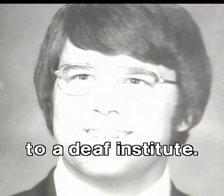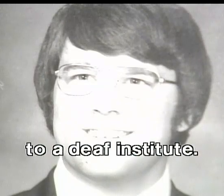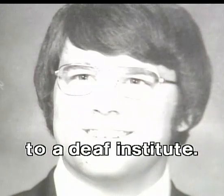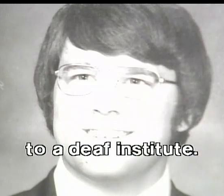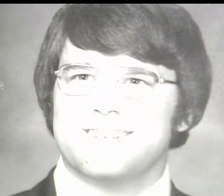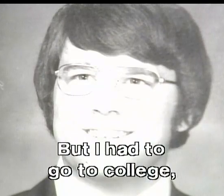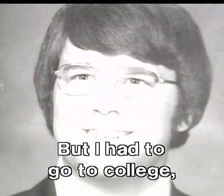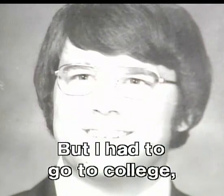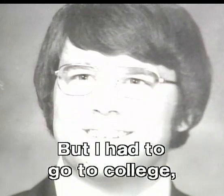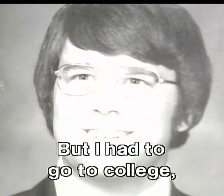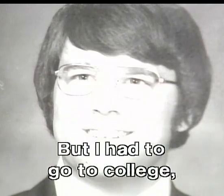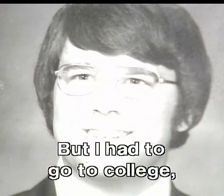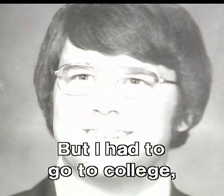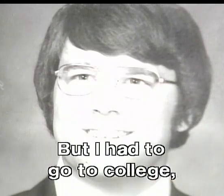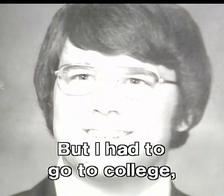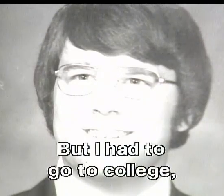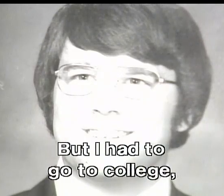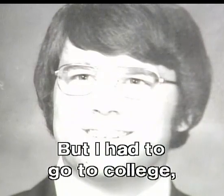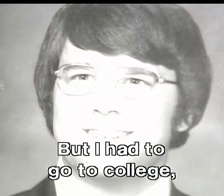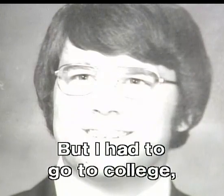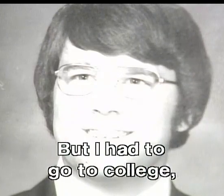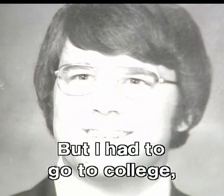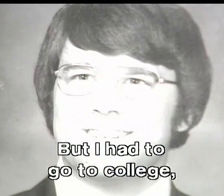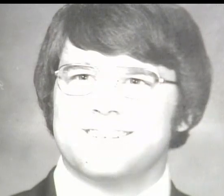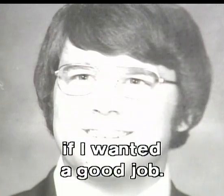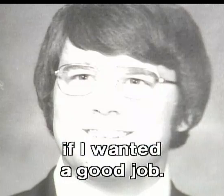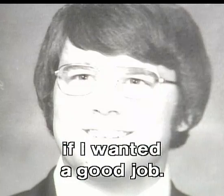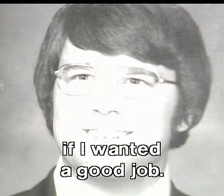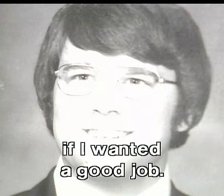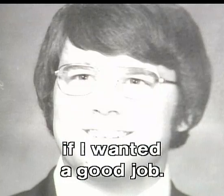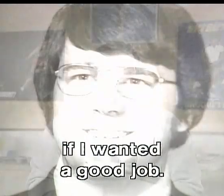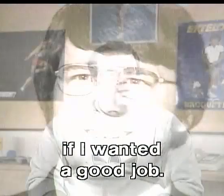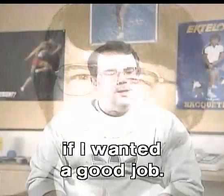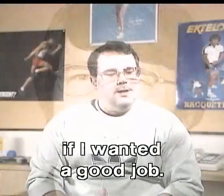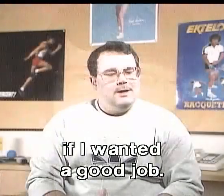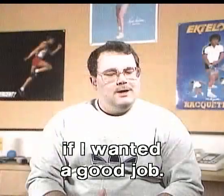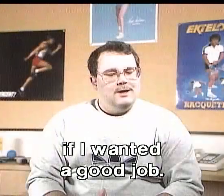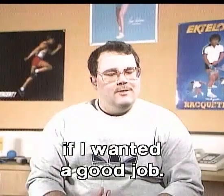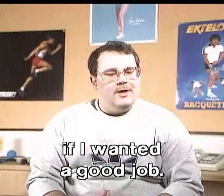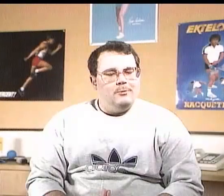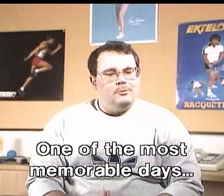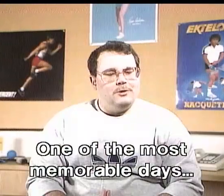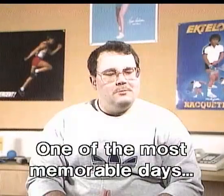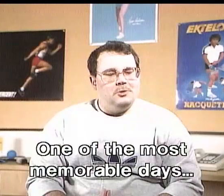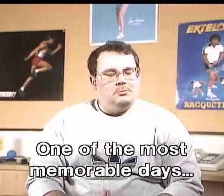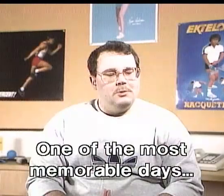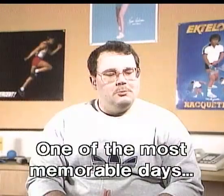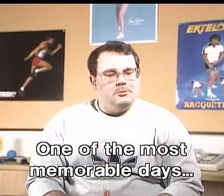it came down to that I had to go to college if I wanted a good job. That was one of the most memorable